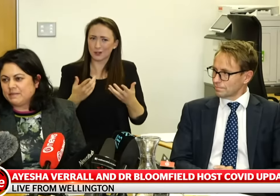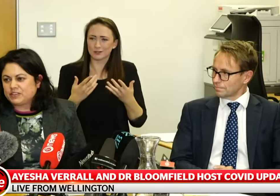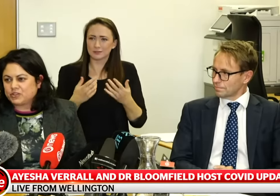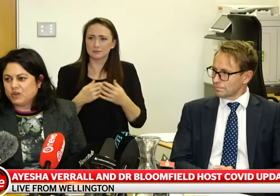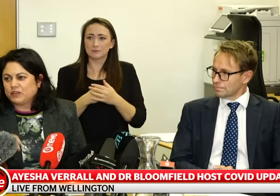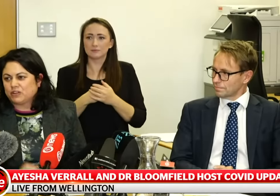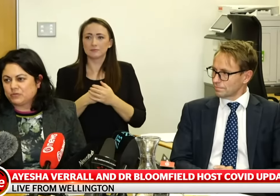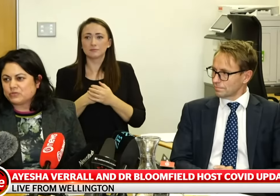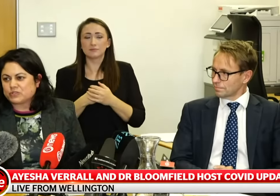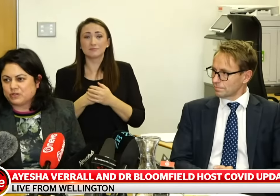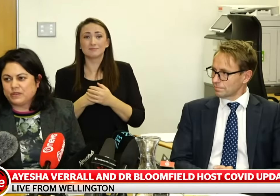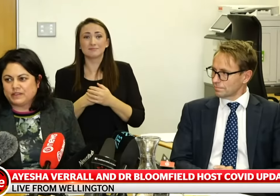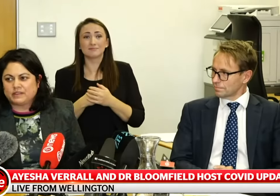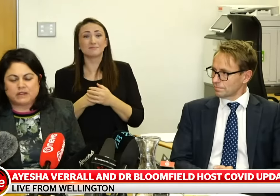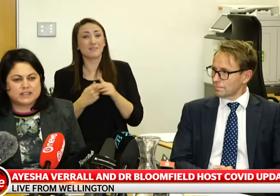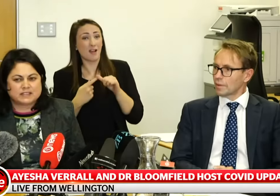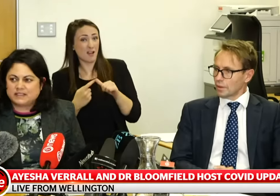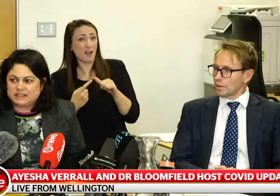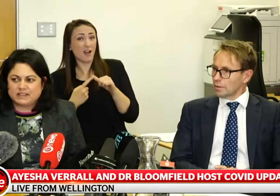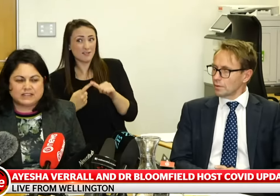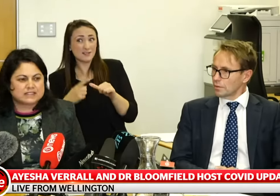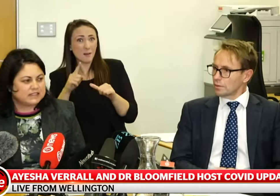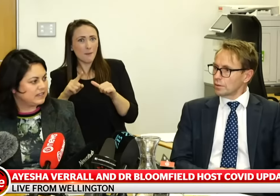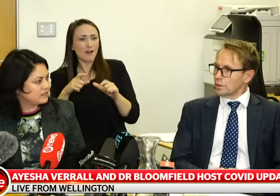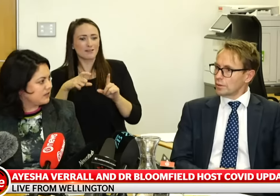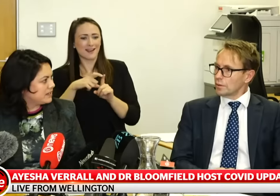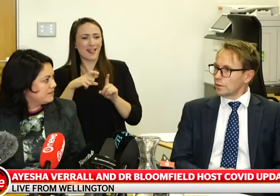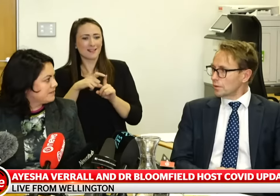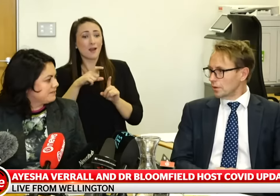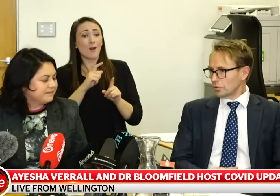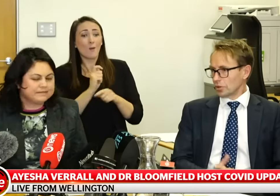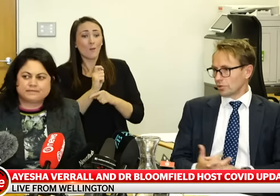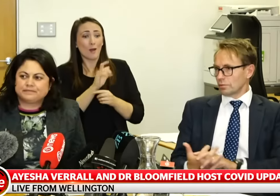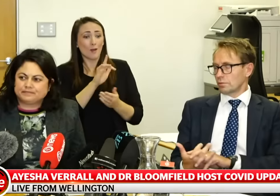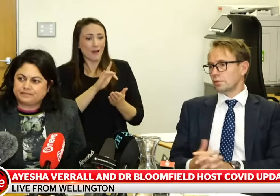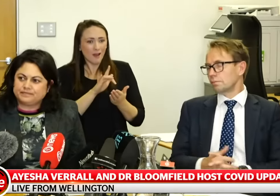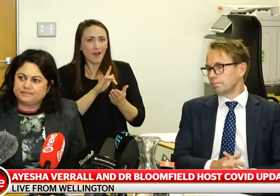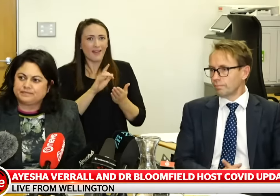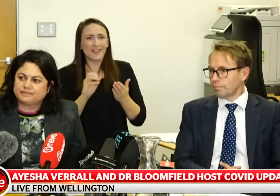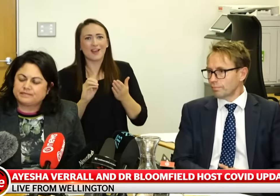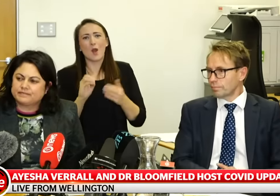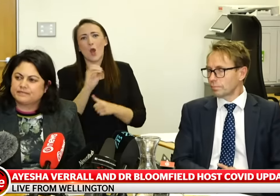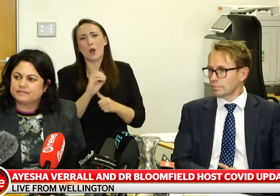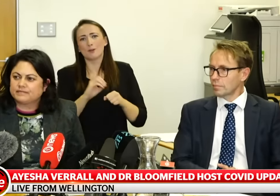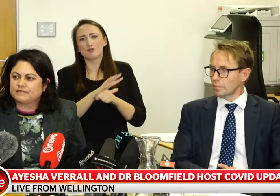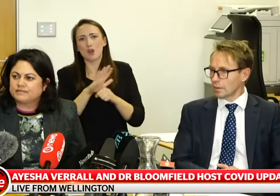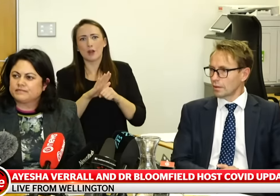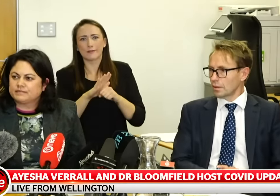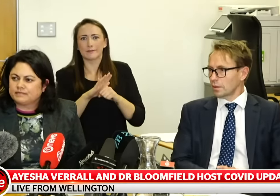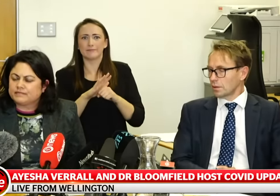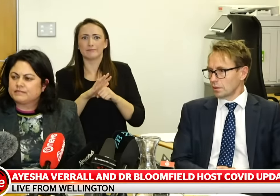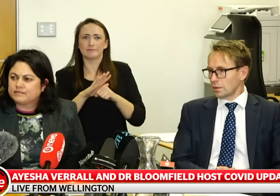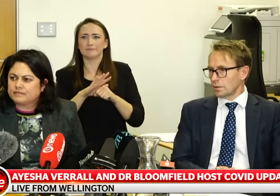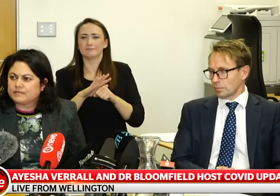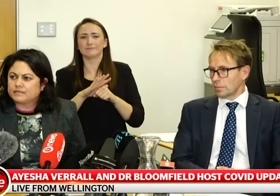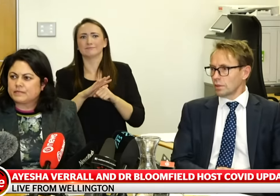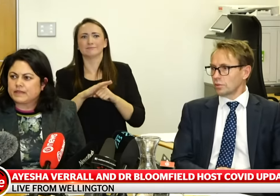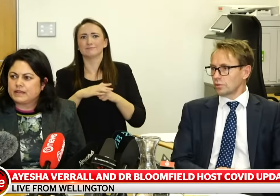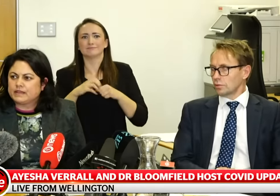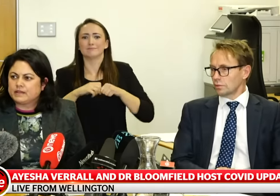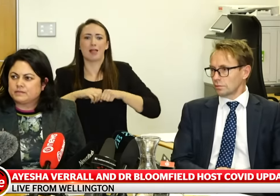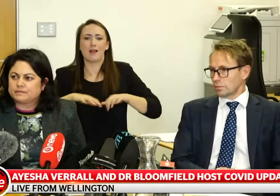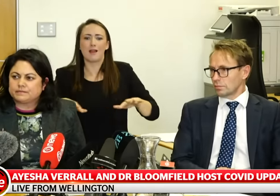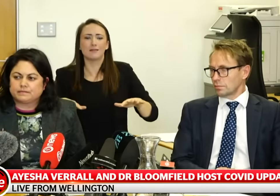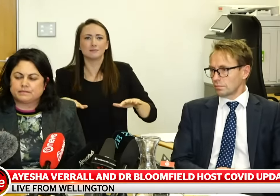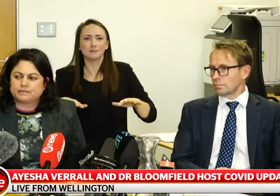that became an issue, Omicron was also on the horizon, and then the next threat. The opposition it's just said that cost us billions of dollars.